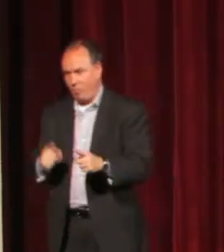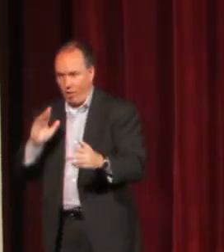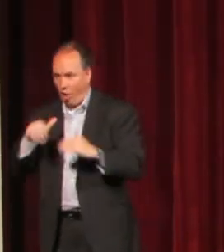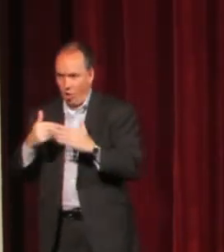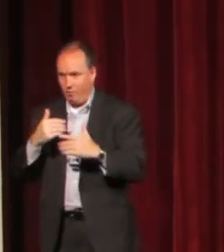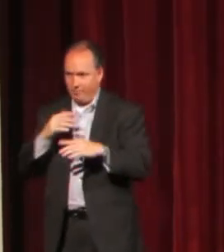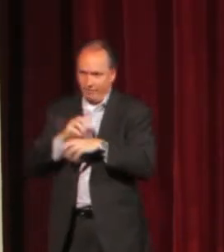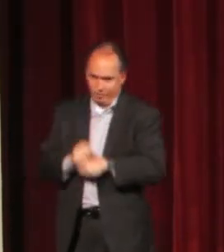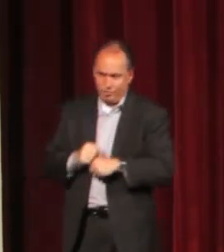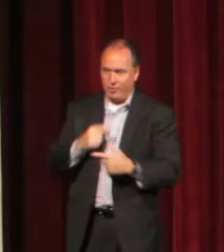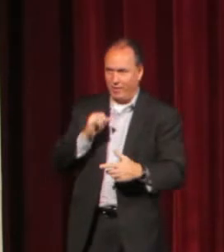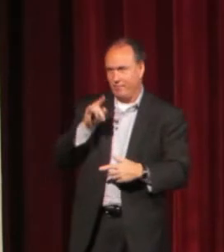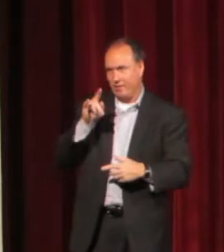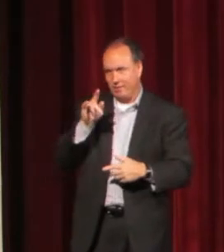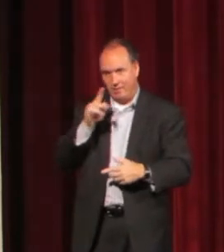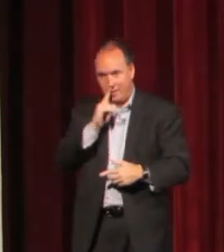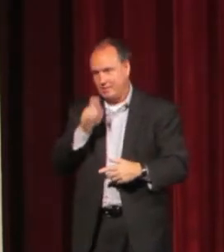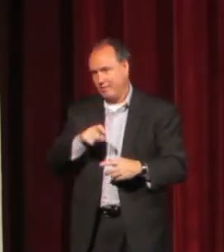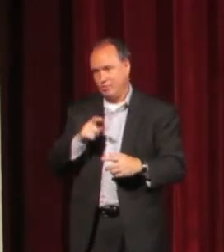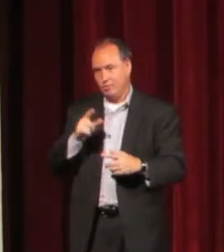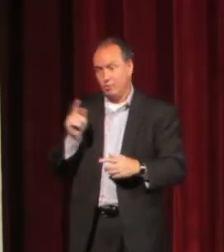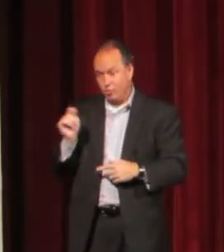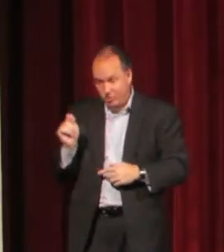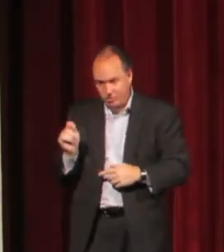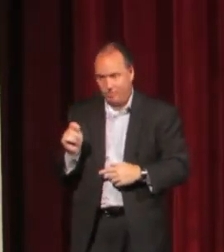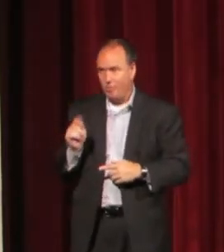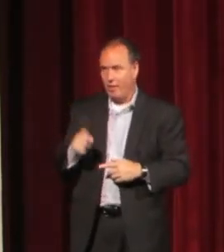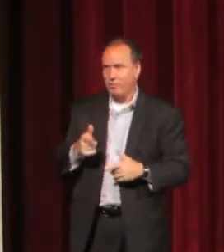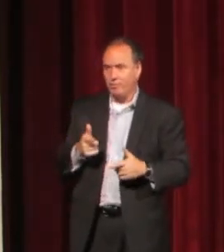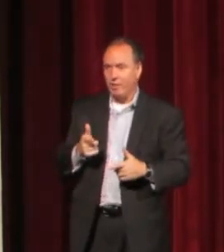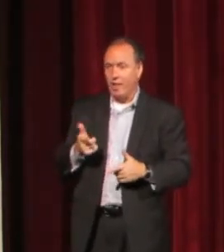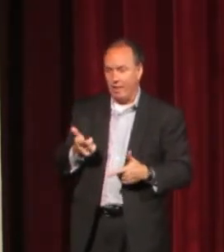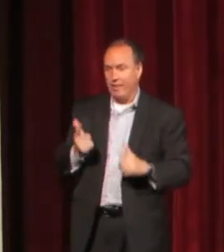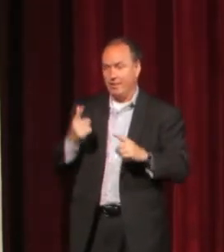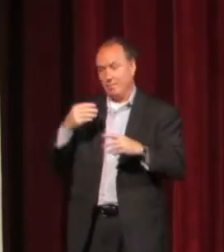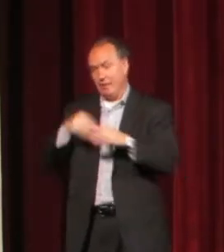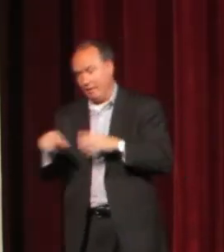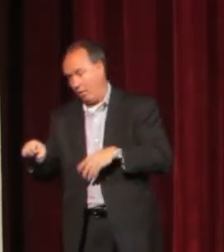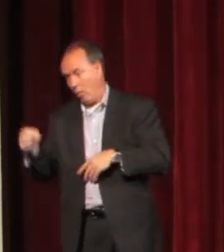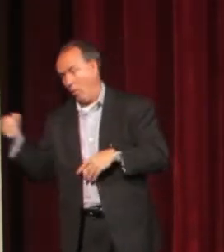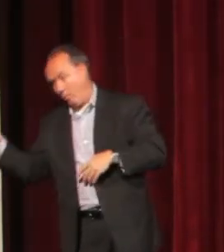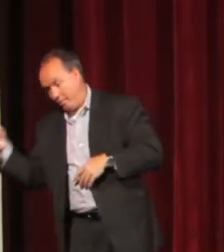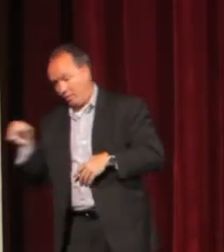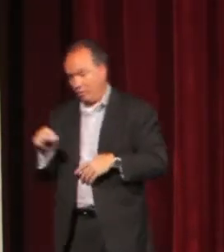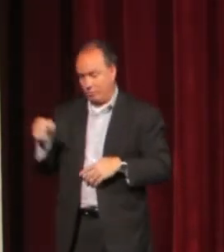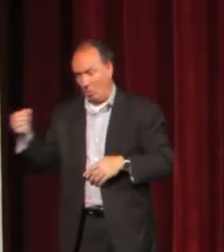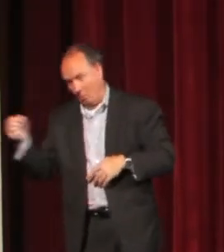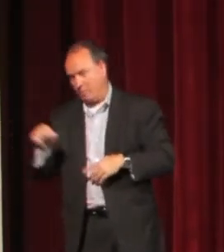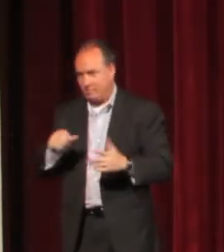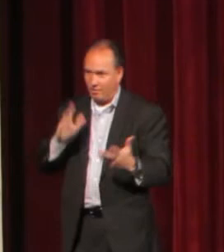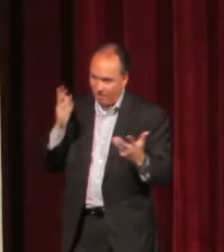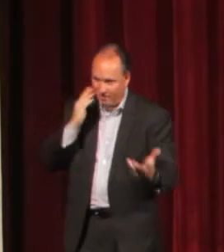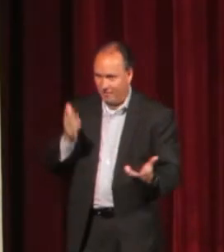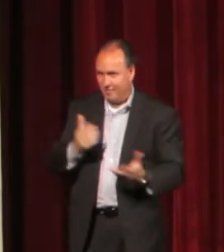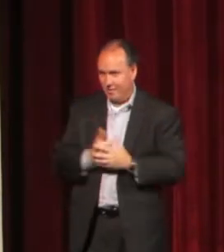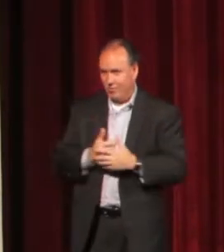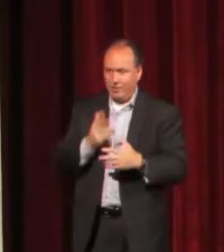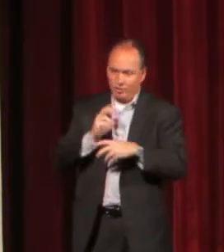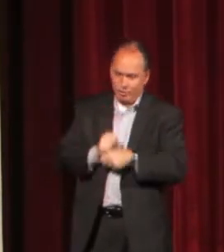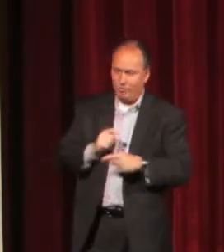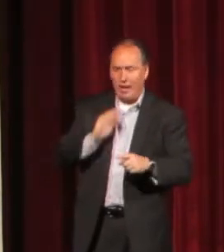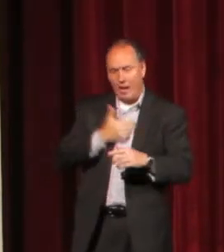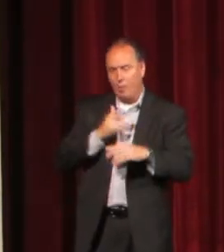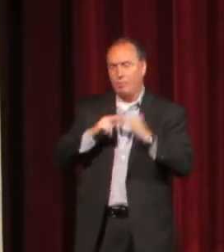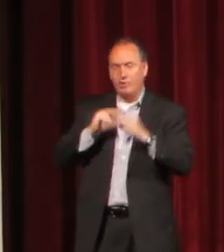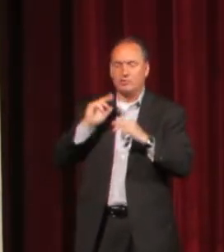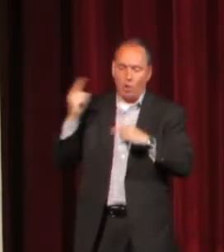got used to it. Where kids, if they have to use restrooms, we have to let them in and back out, and we have to interrupt what's going on. And we just kind of got used to it. But our building